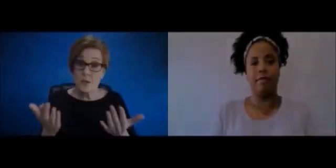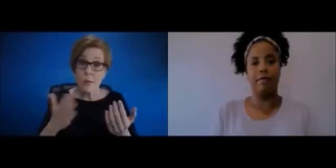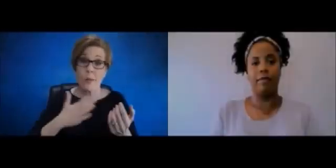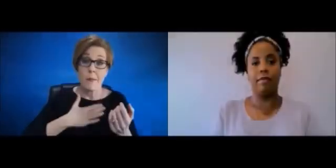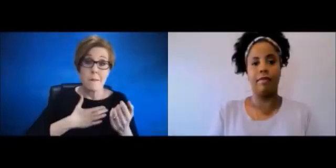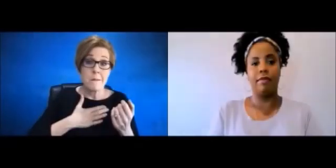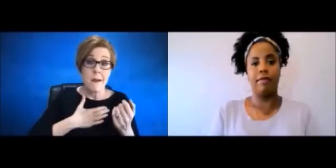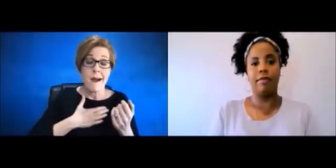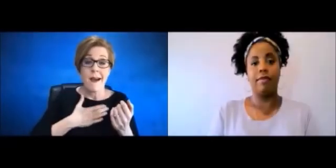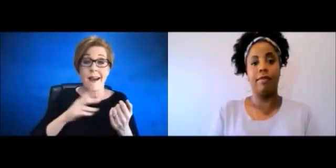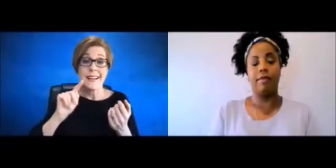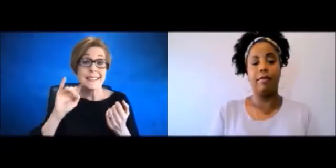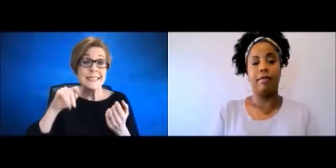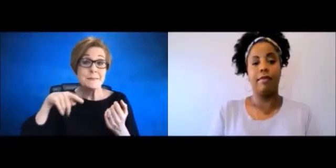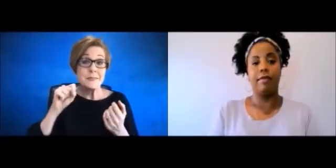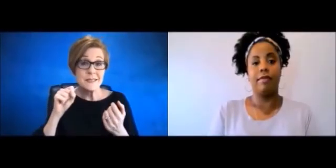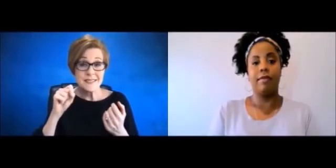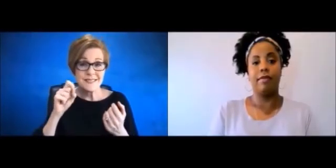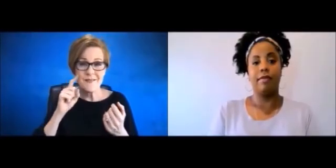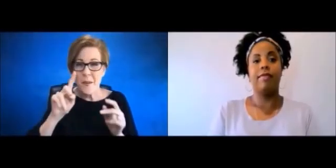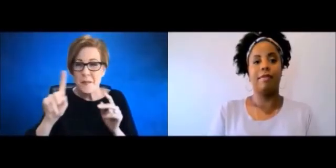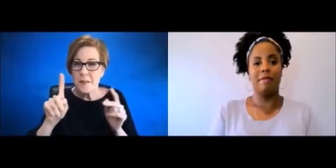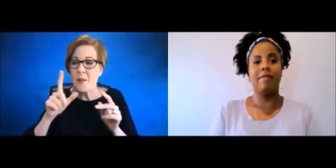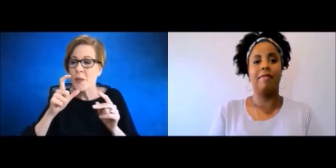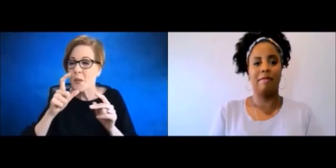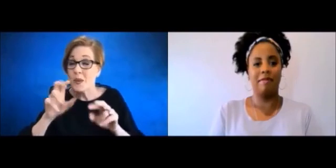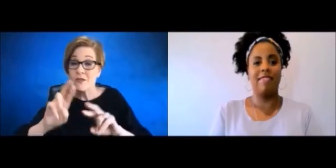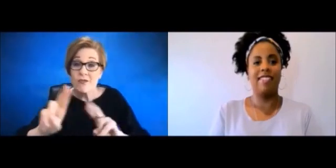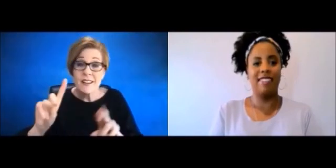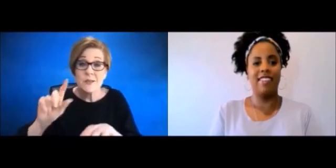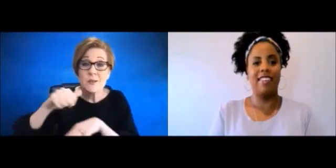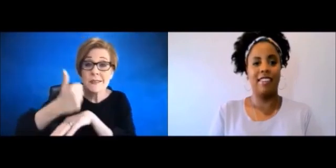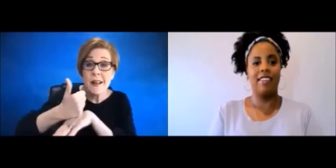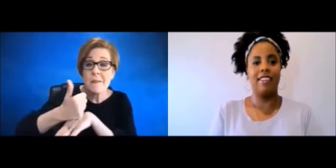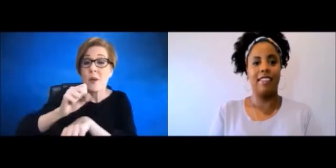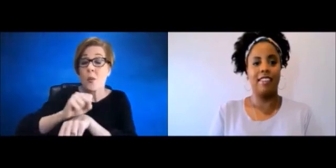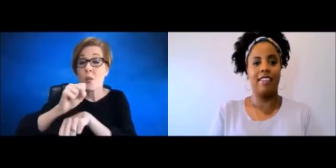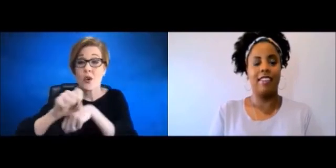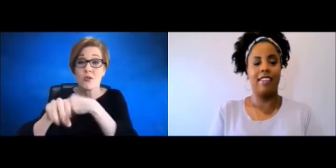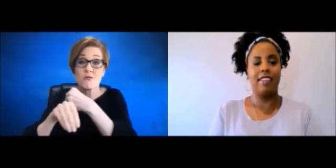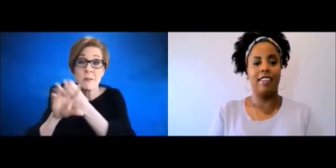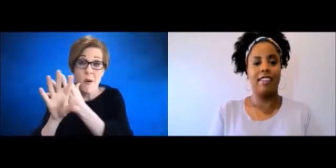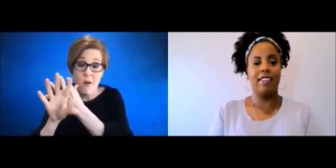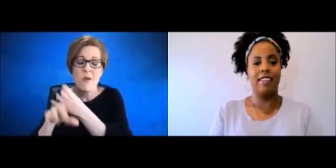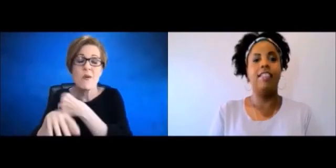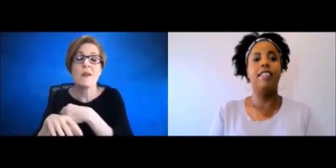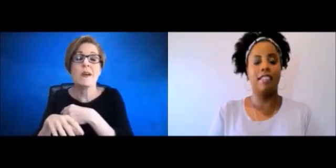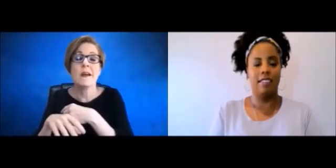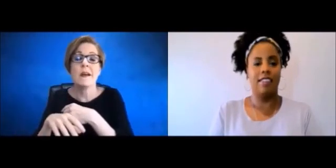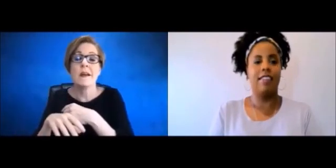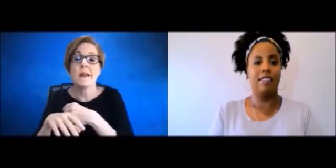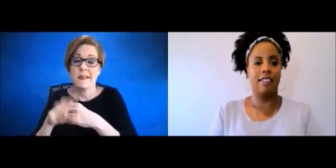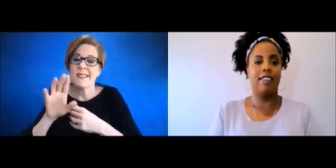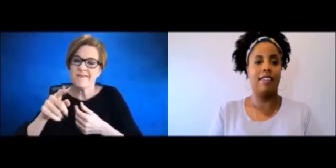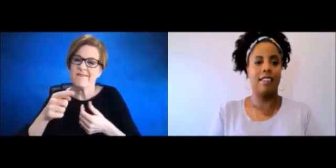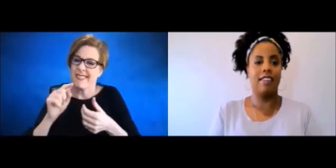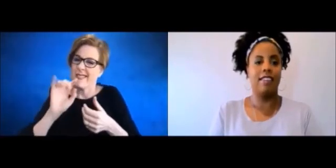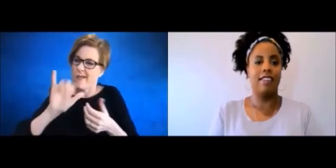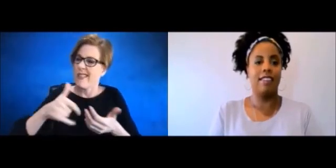My tips for people who are getting ready to start working remotely are some of the things that I already mentioned. Make